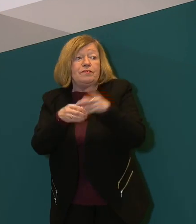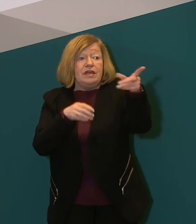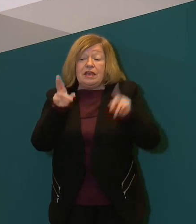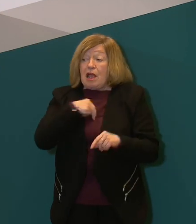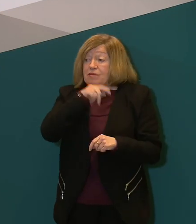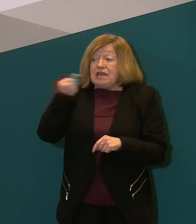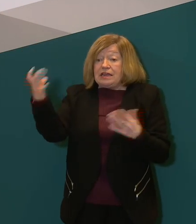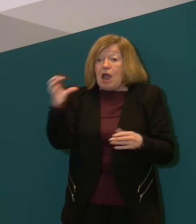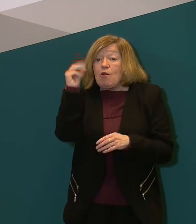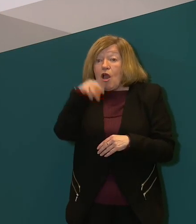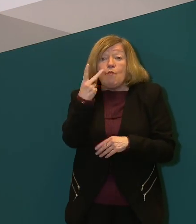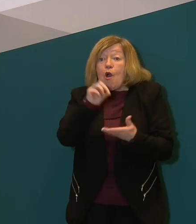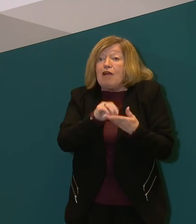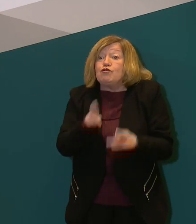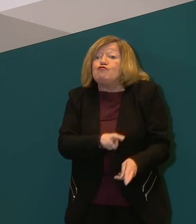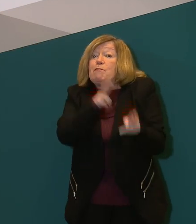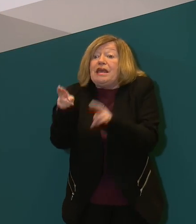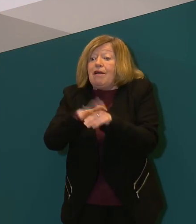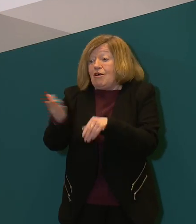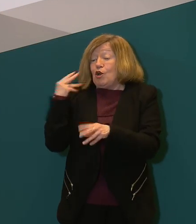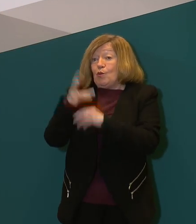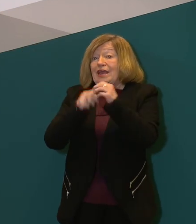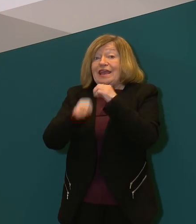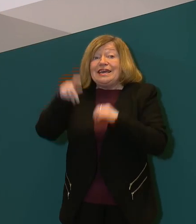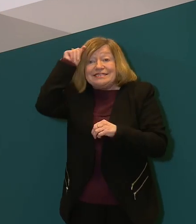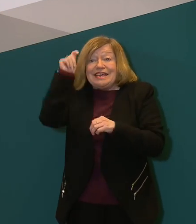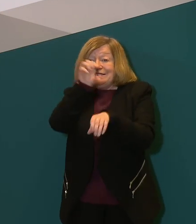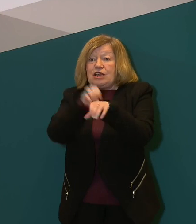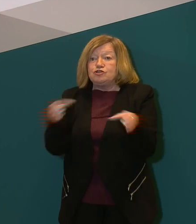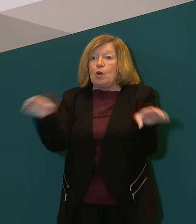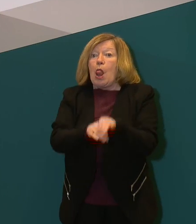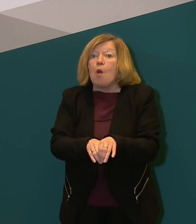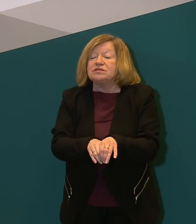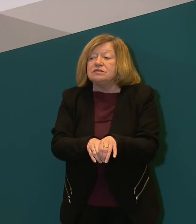Colm, that we won't have a repeat of over the weekend where test centres were closed?